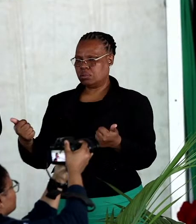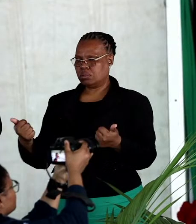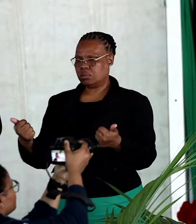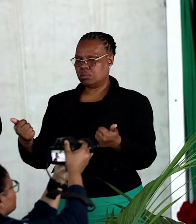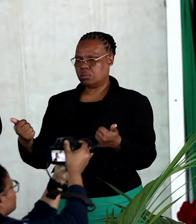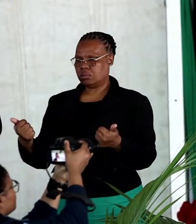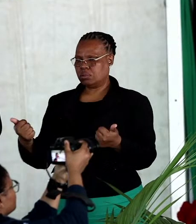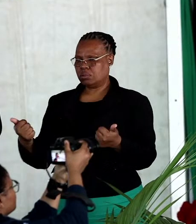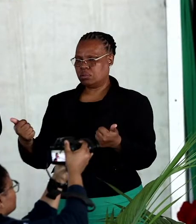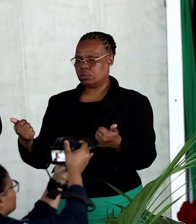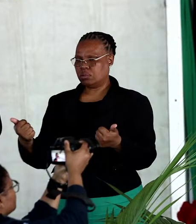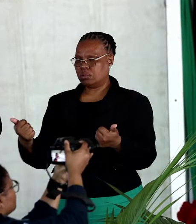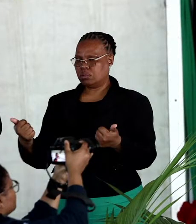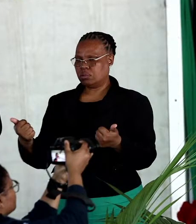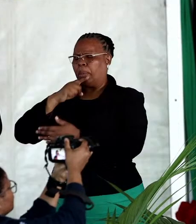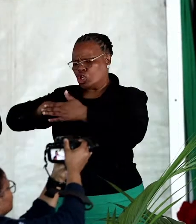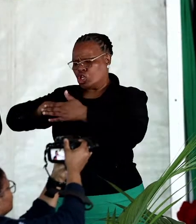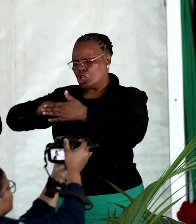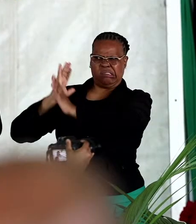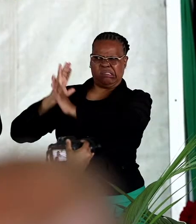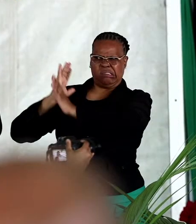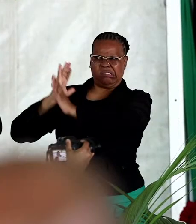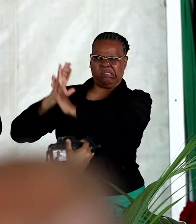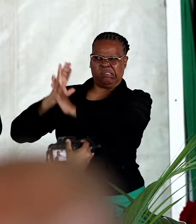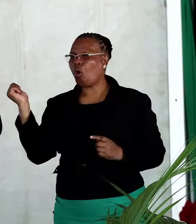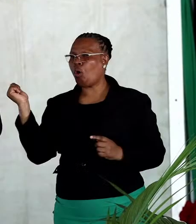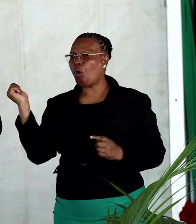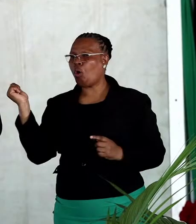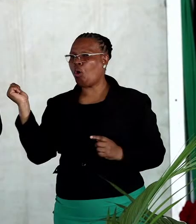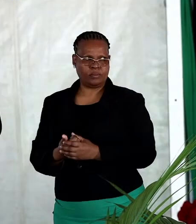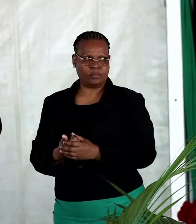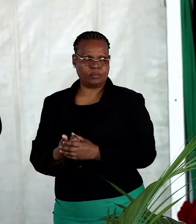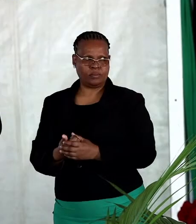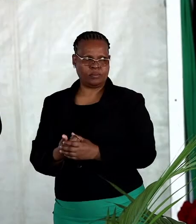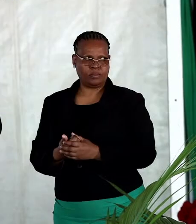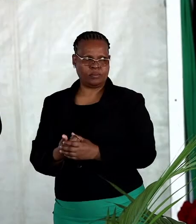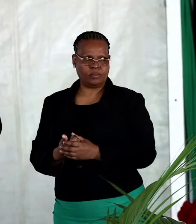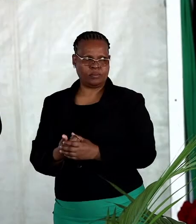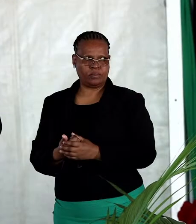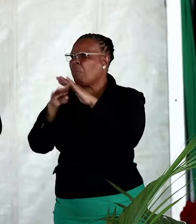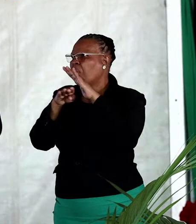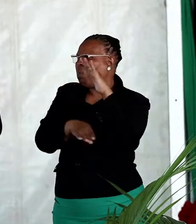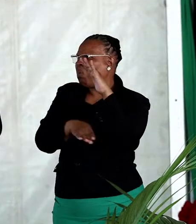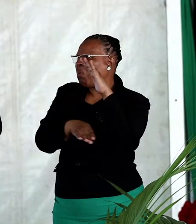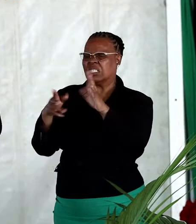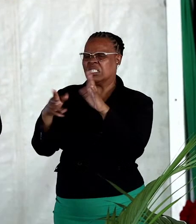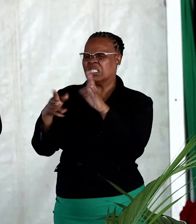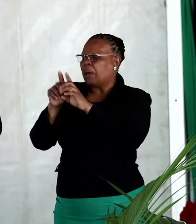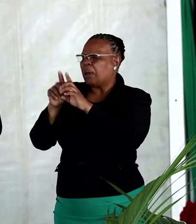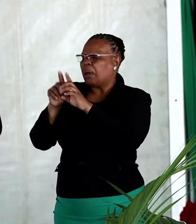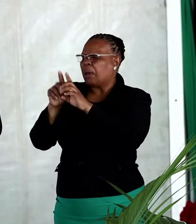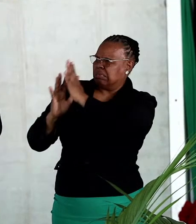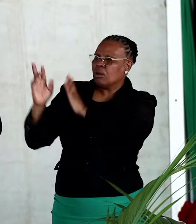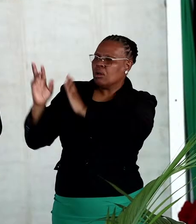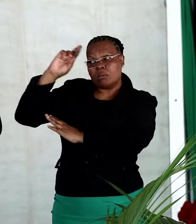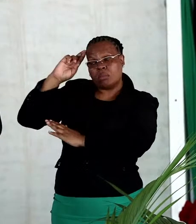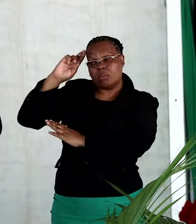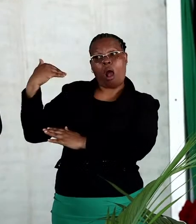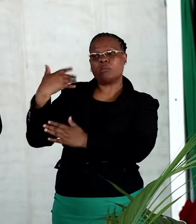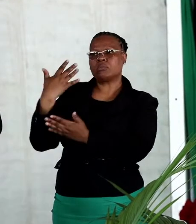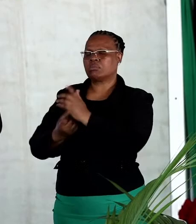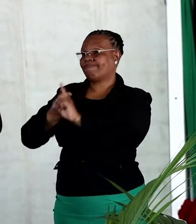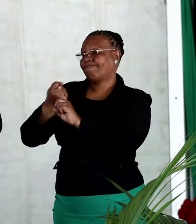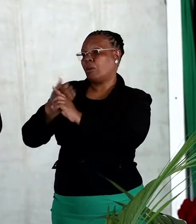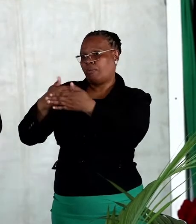echoes of history still resonate to remember the sacrifices made by brave individuals who stood against the